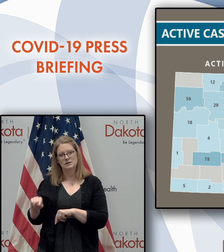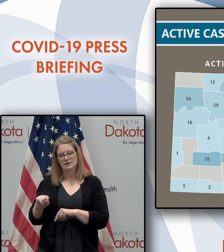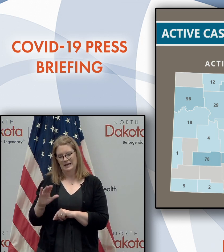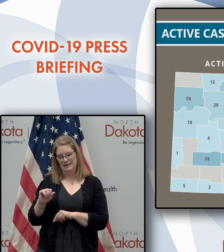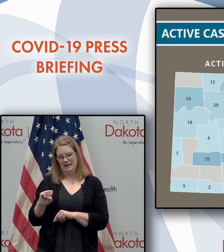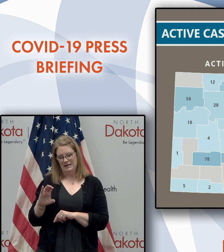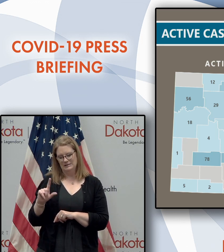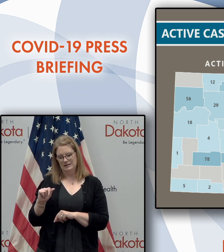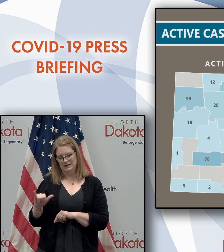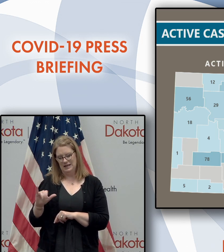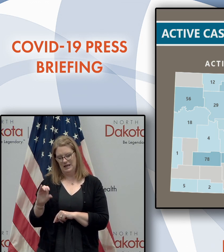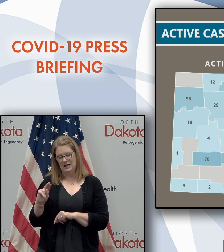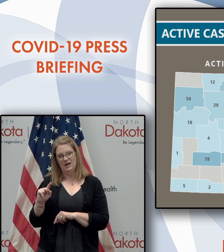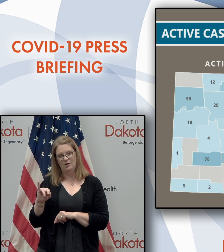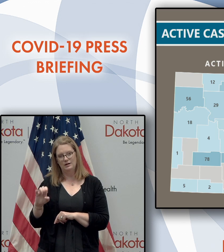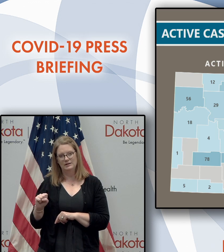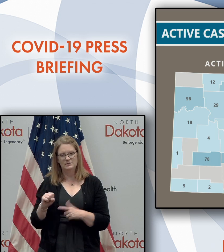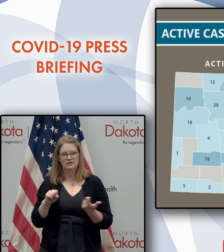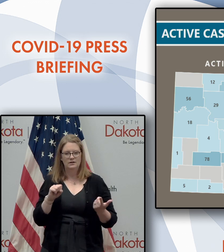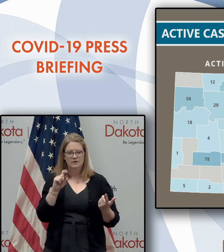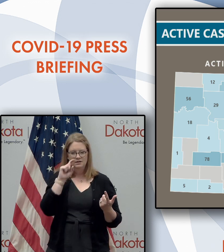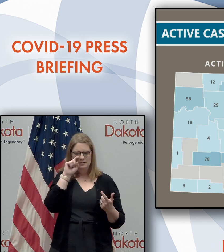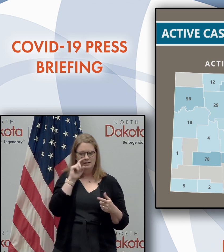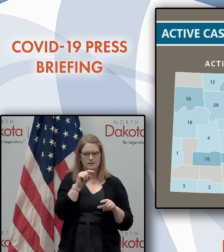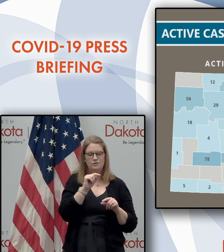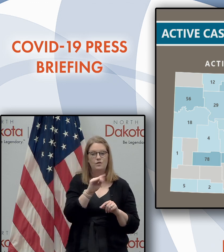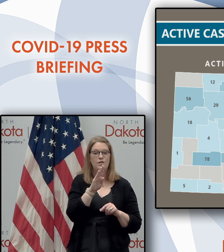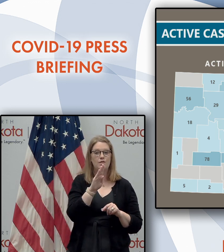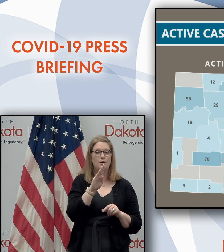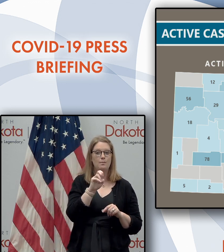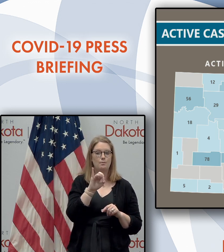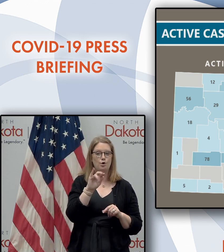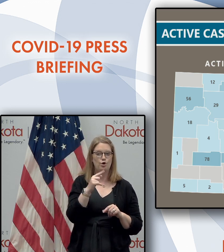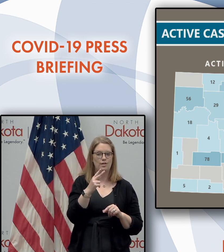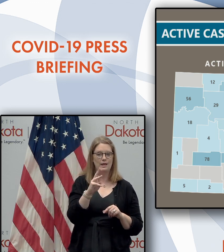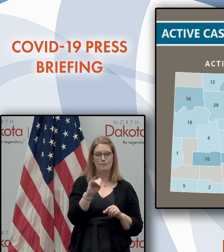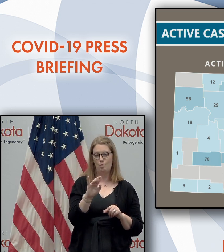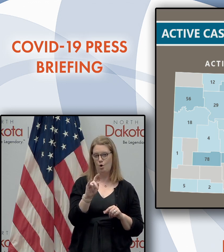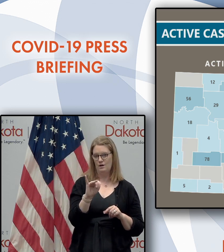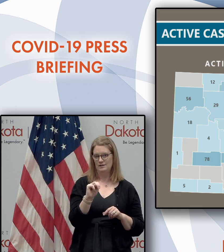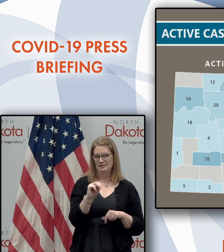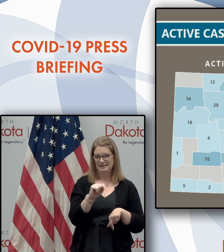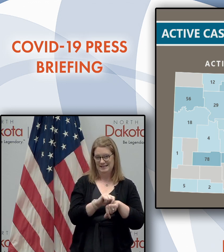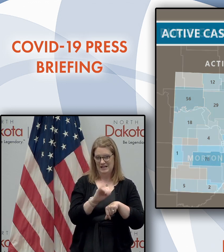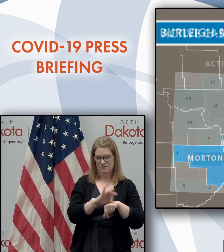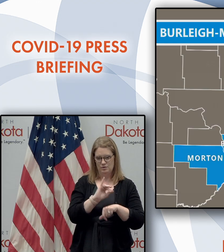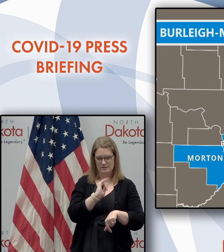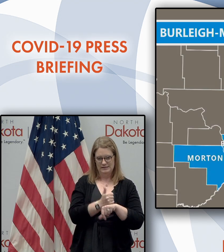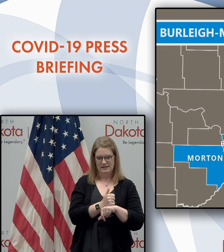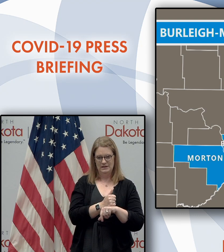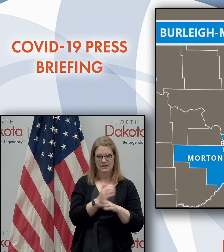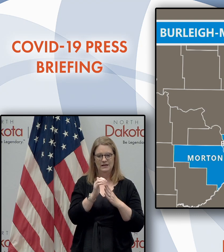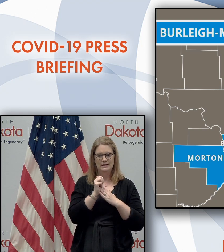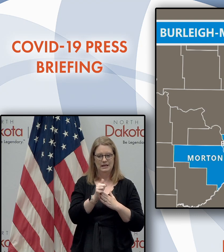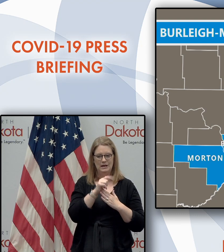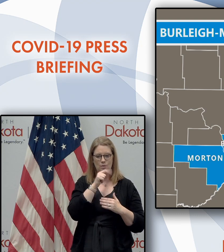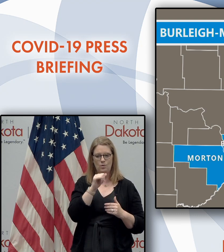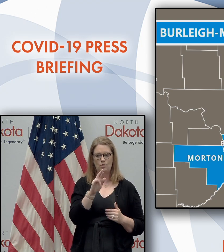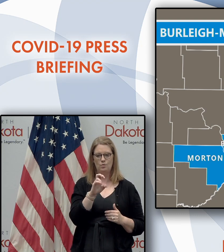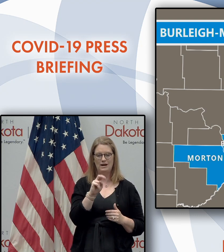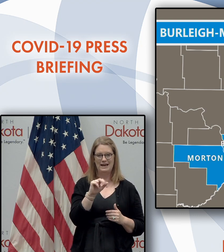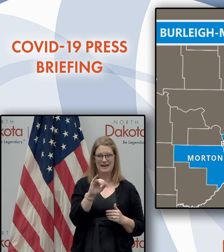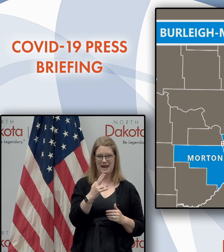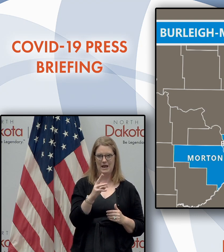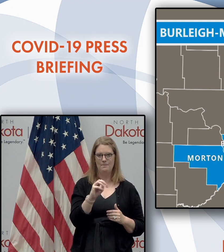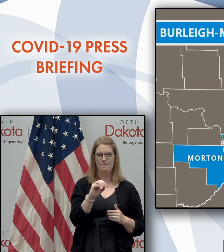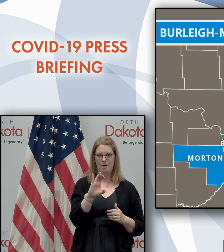counties. We now have a steering committee in place for the Burley Morton task force, and leading this effort will be Renee